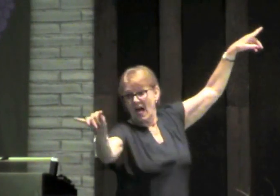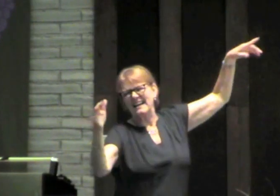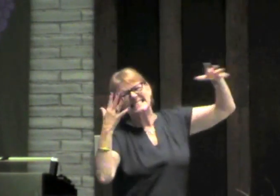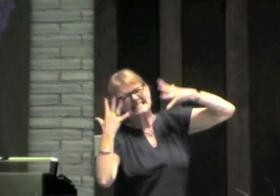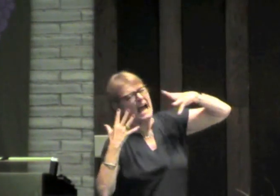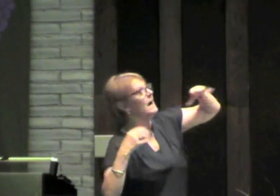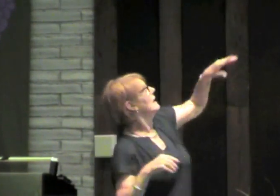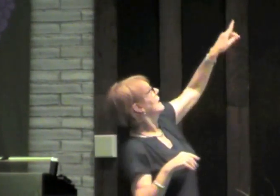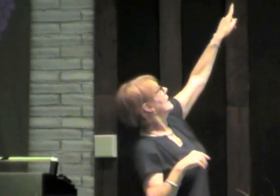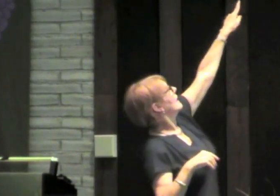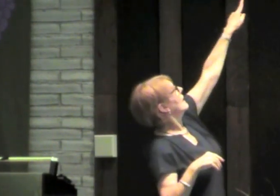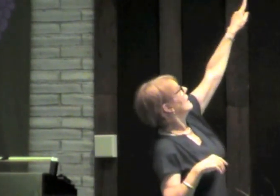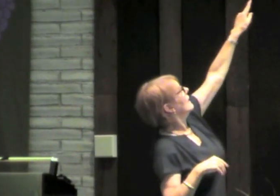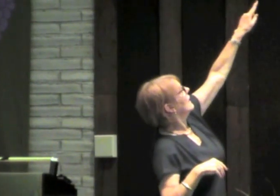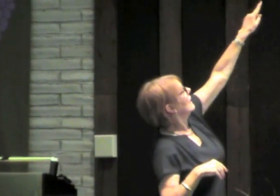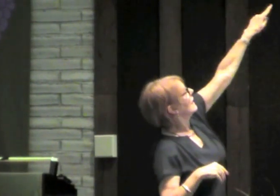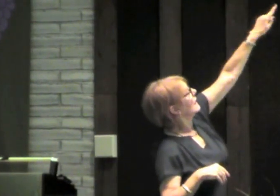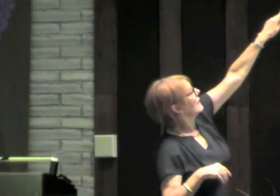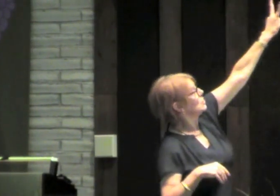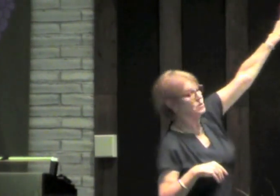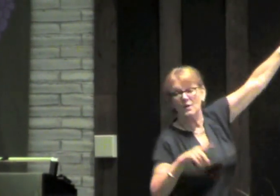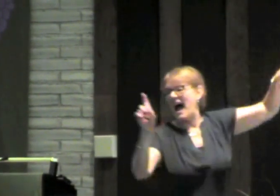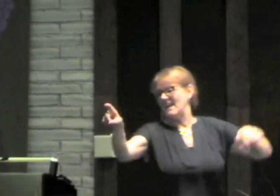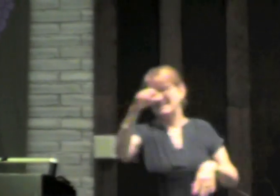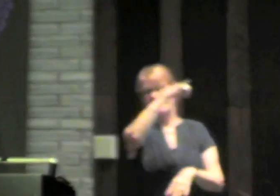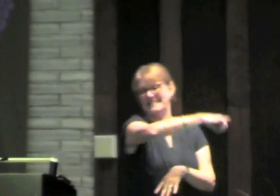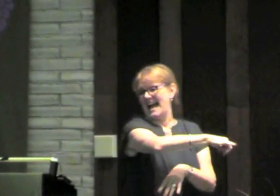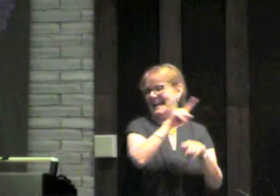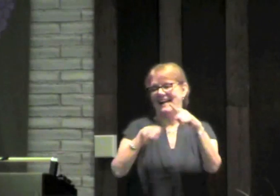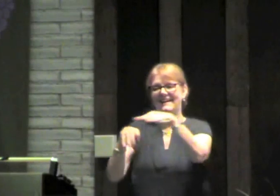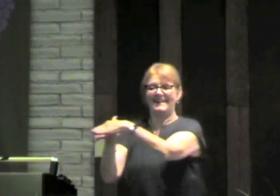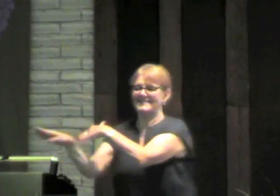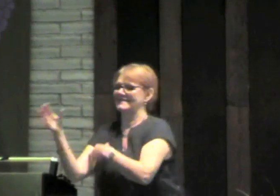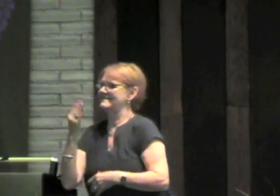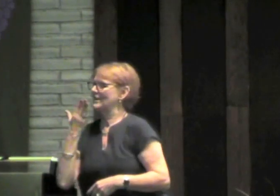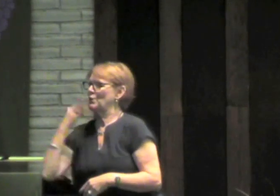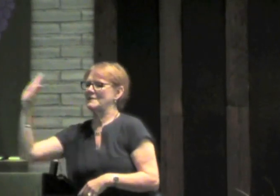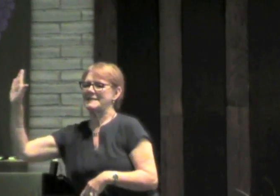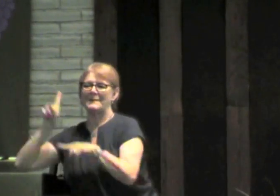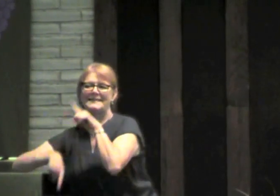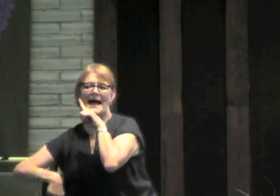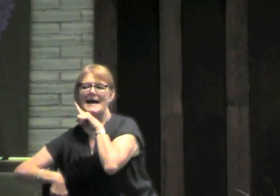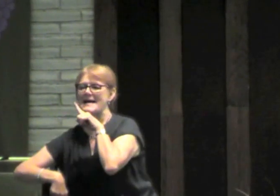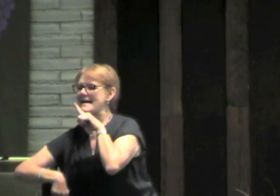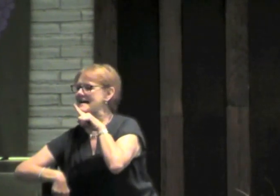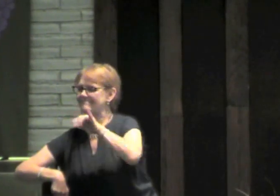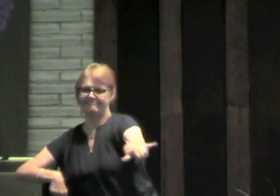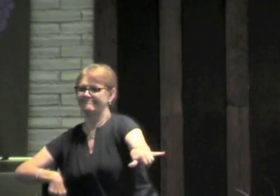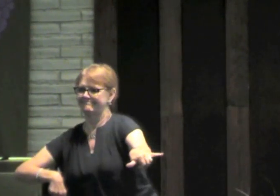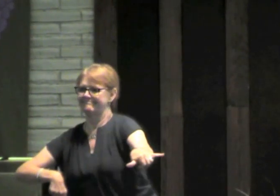see it. And it's kind of a sad thing, but do you see those two? They had to stay. They were not allowed